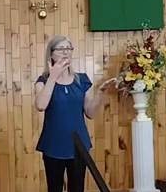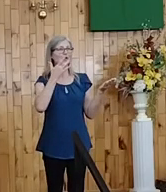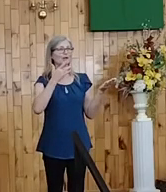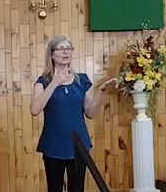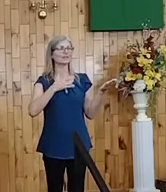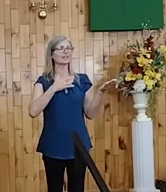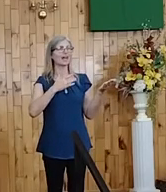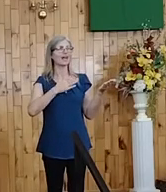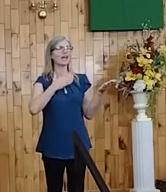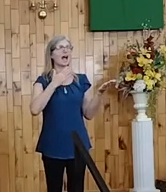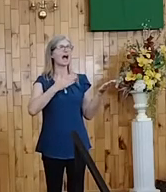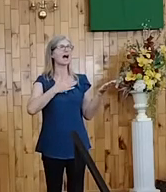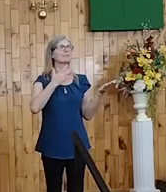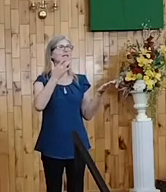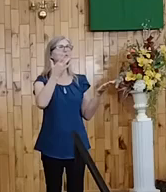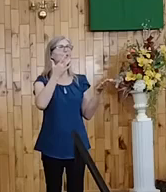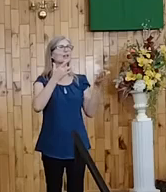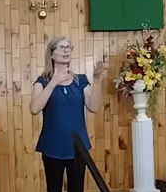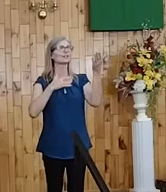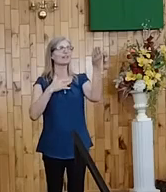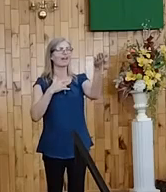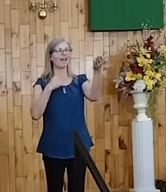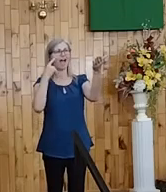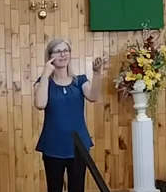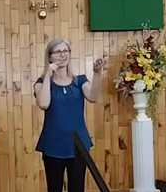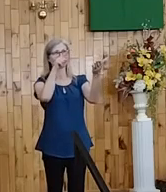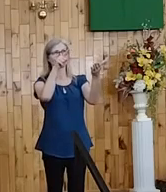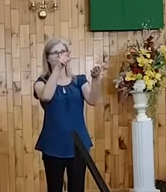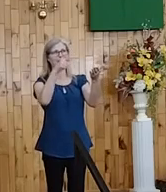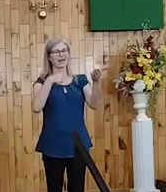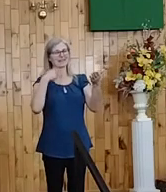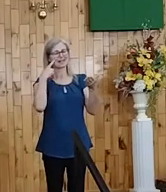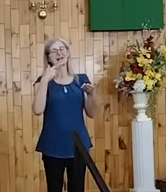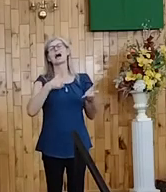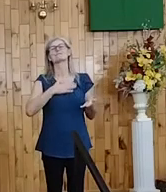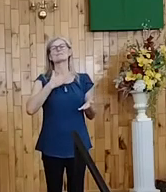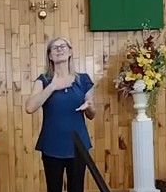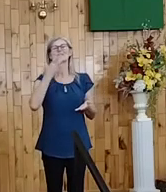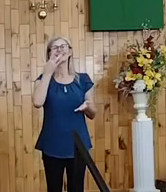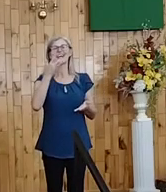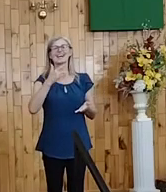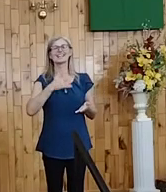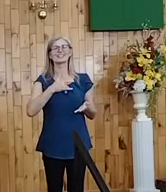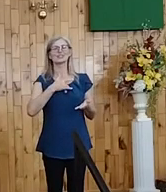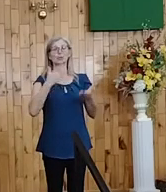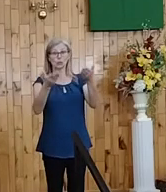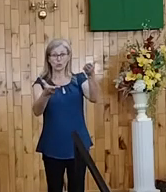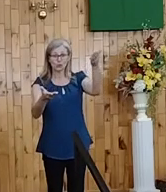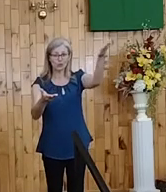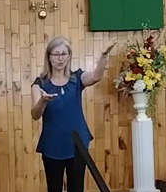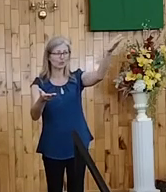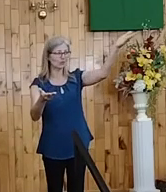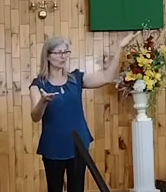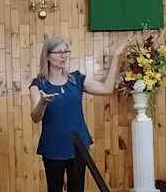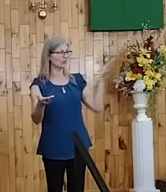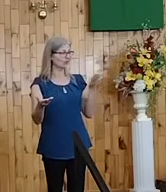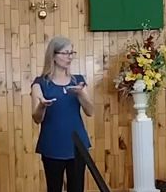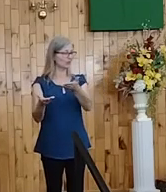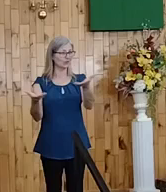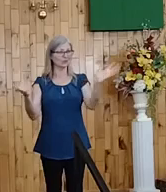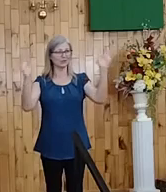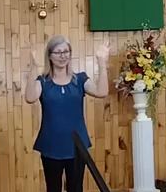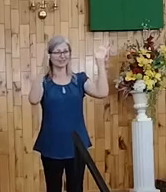Happy birthday. Happy birthday. Happy birthday to you.